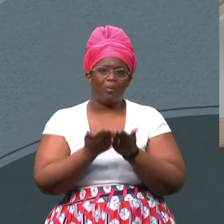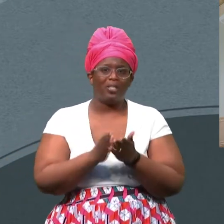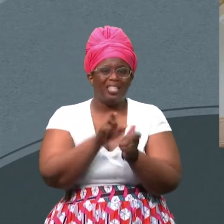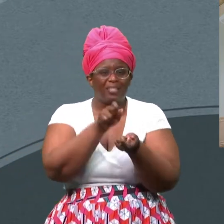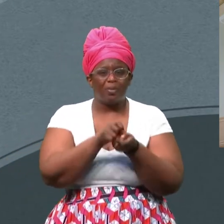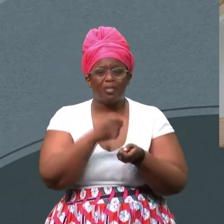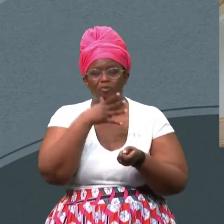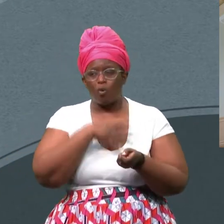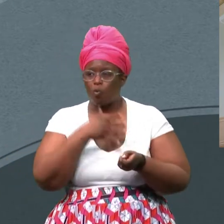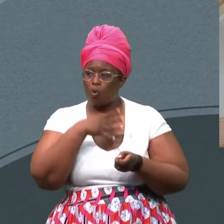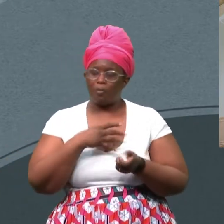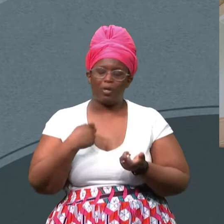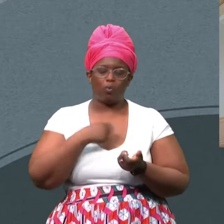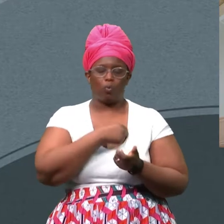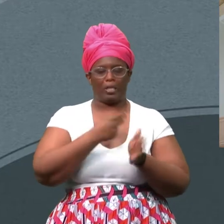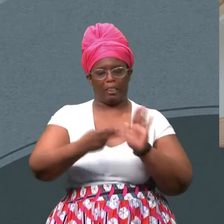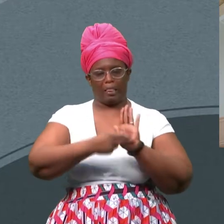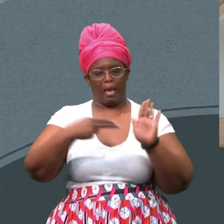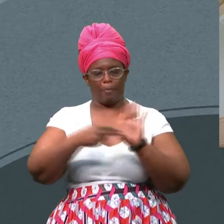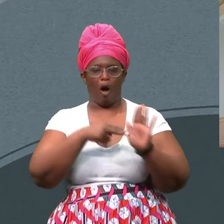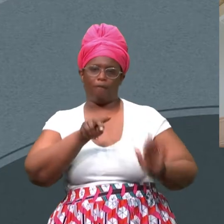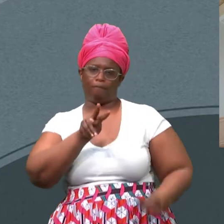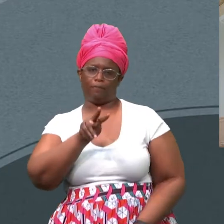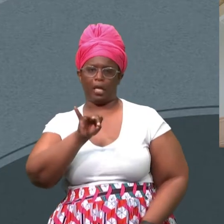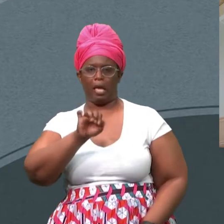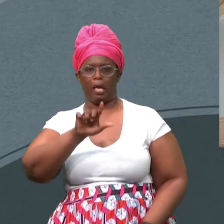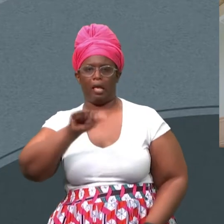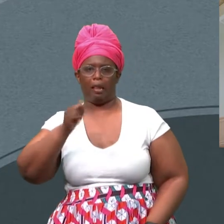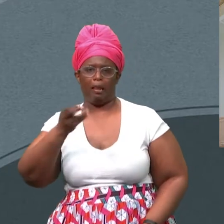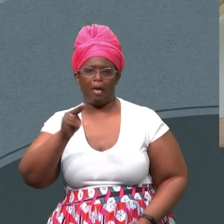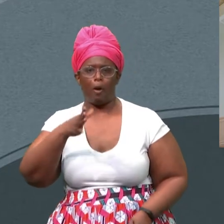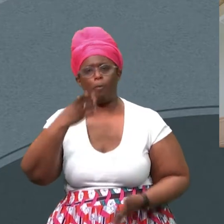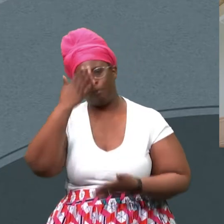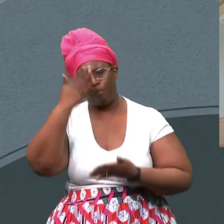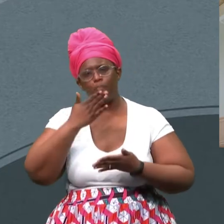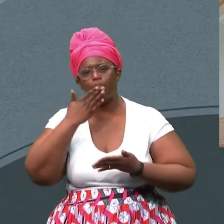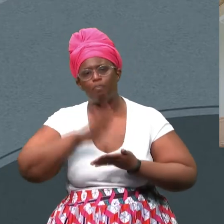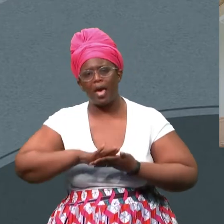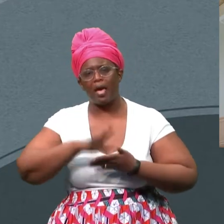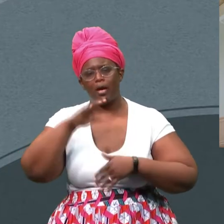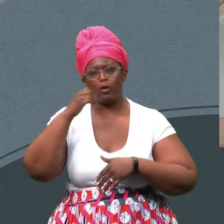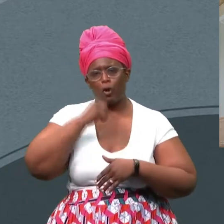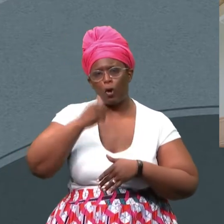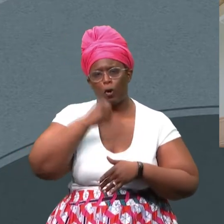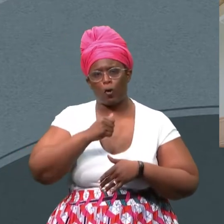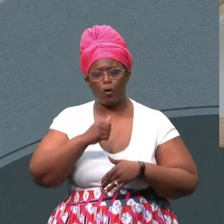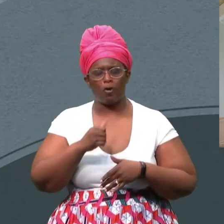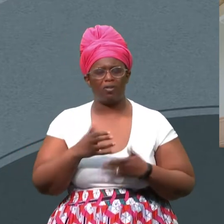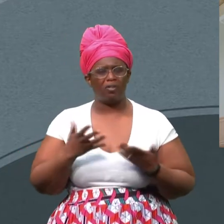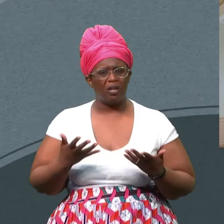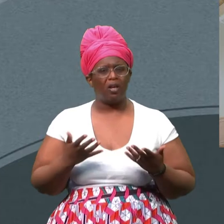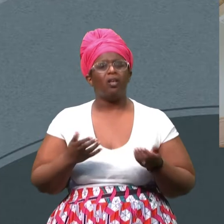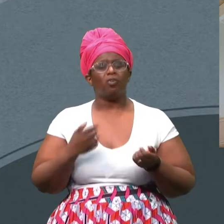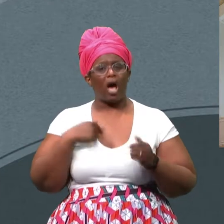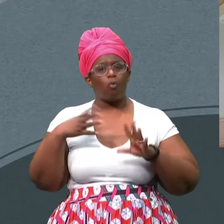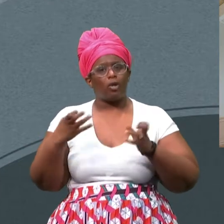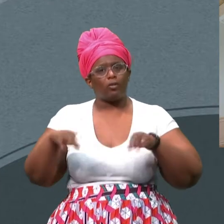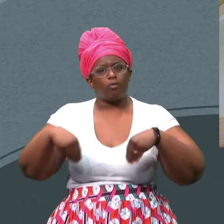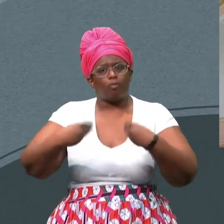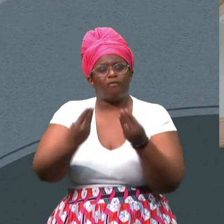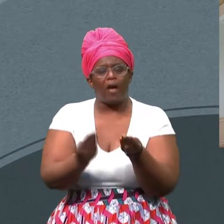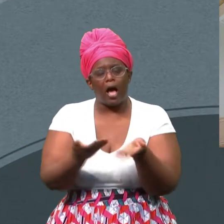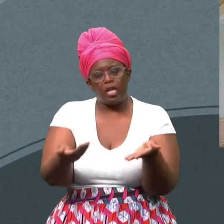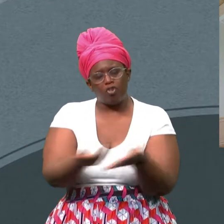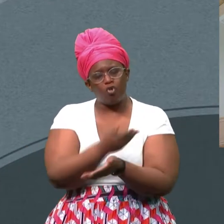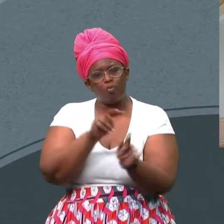them. And in this sermon series, I'm attempting to give us a fresh look, a fresh perspective. Because the truth of the matter is,